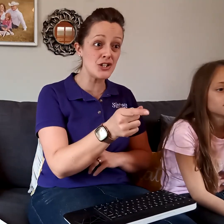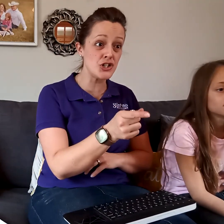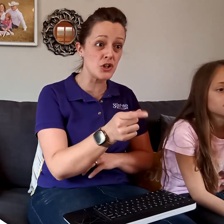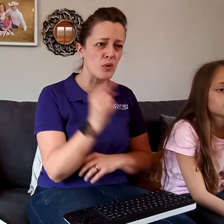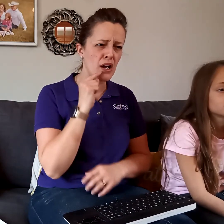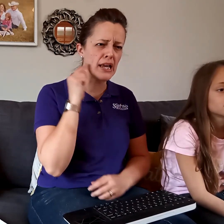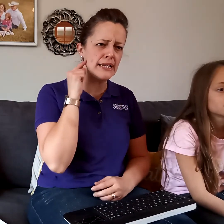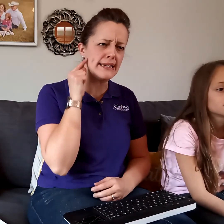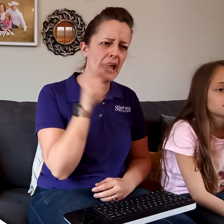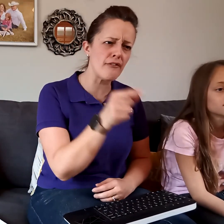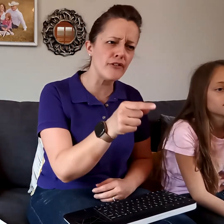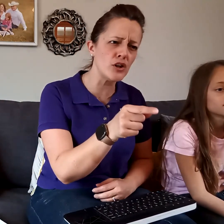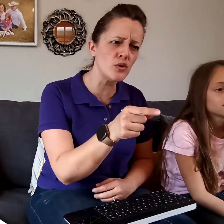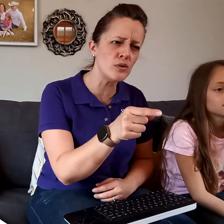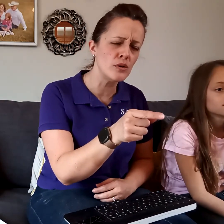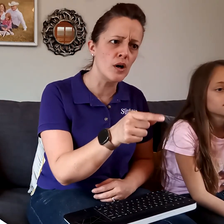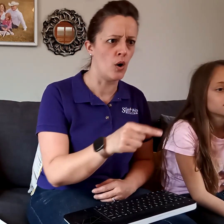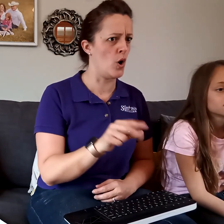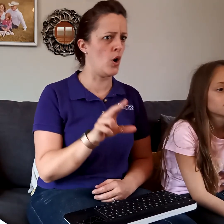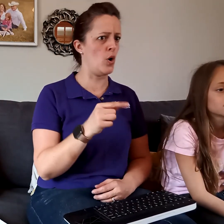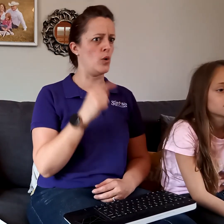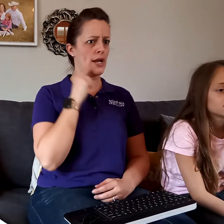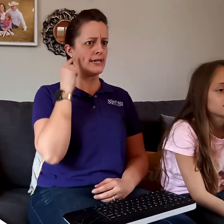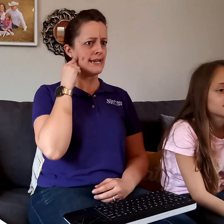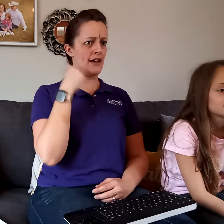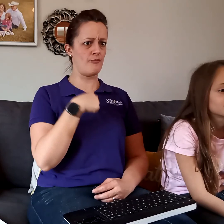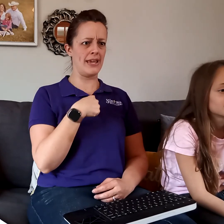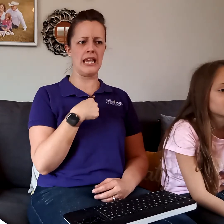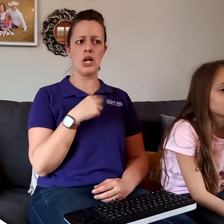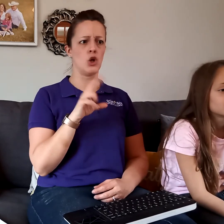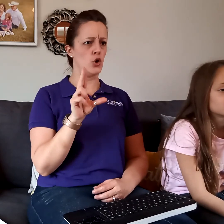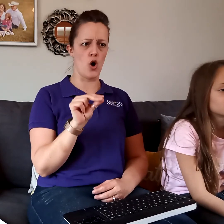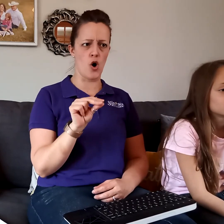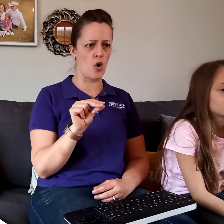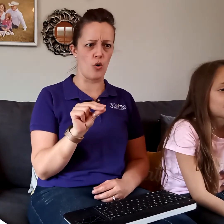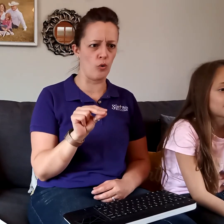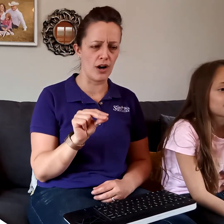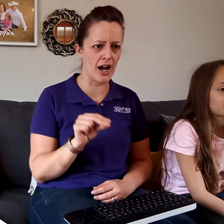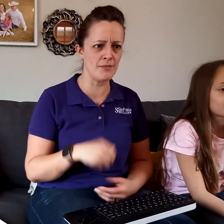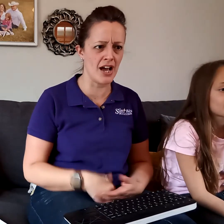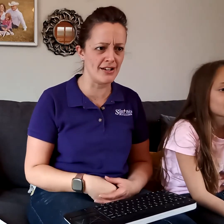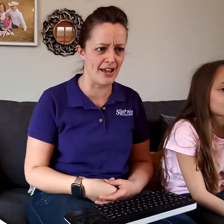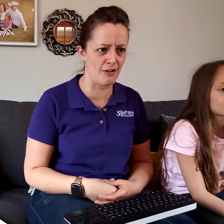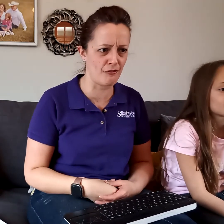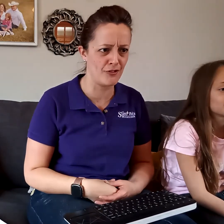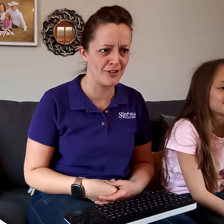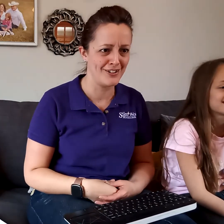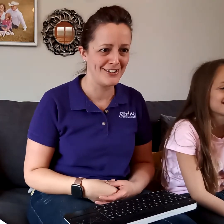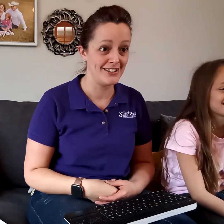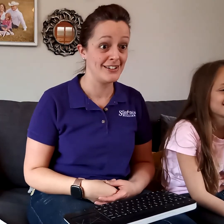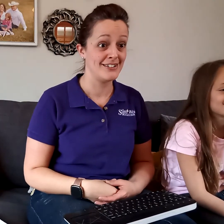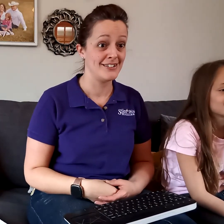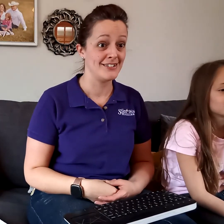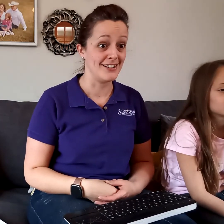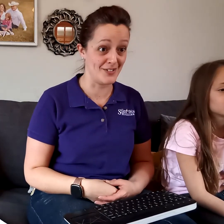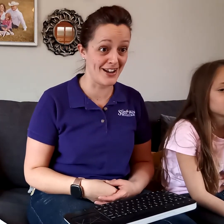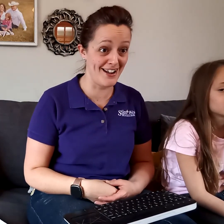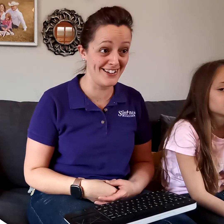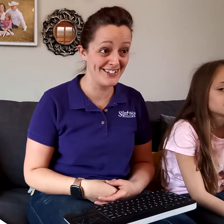you. Deaf you? Oh, deaf me? No, I'm not deaf. Okay?